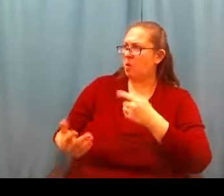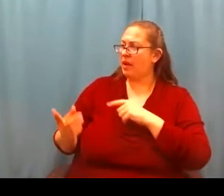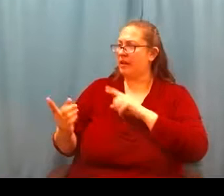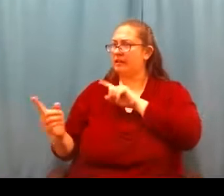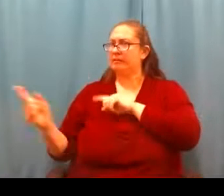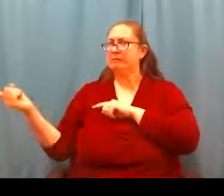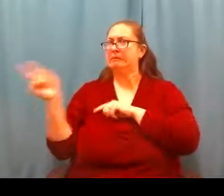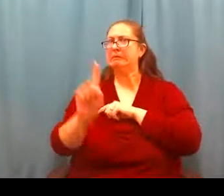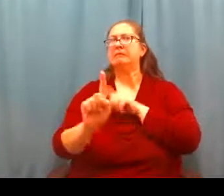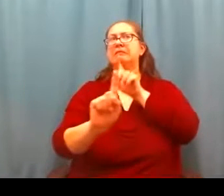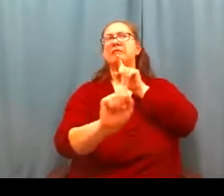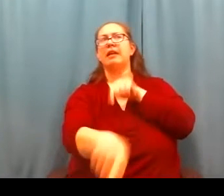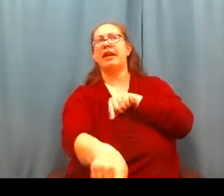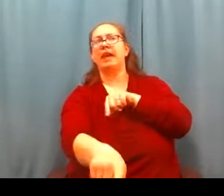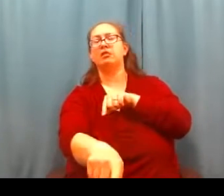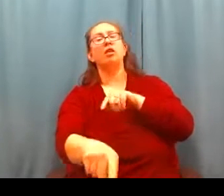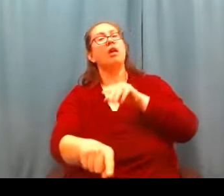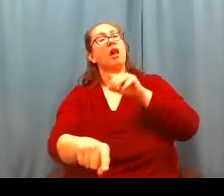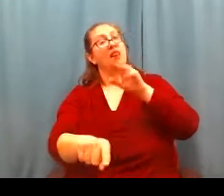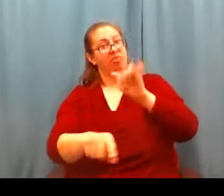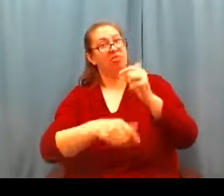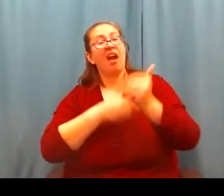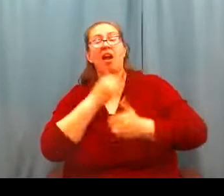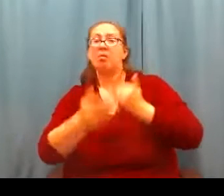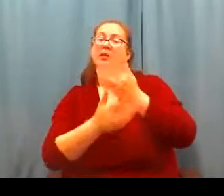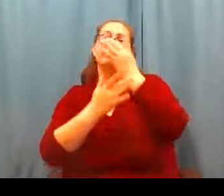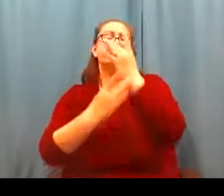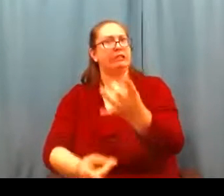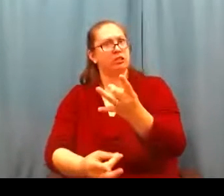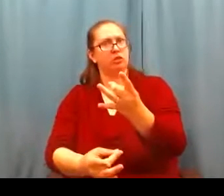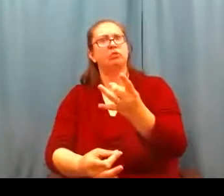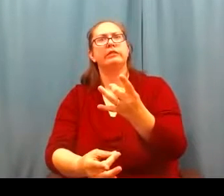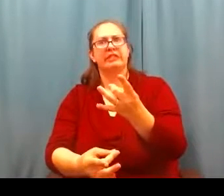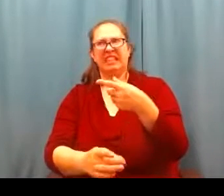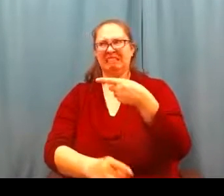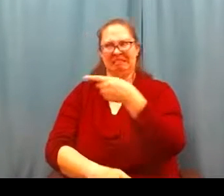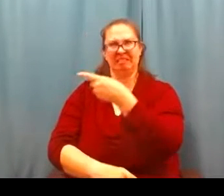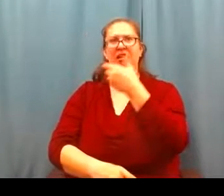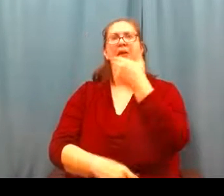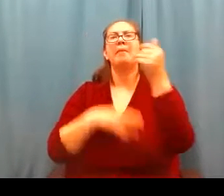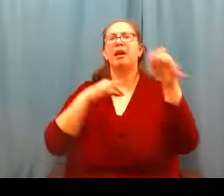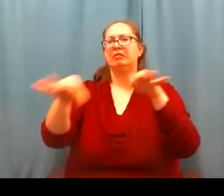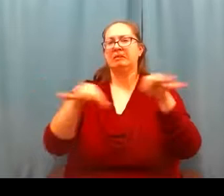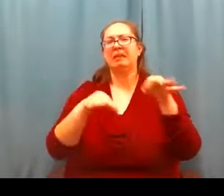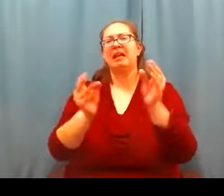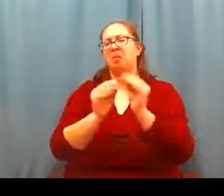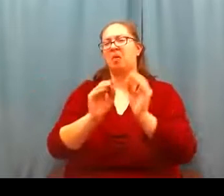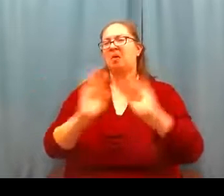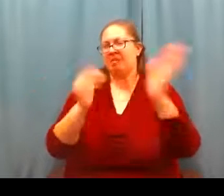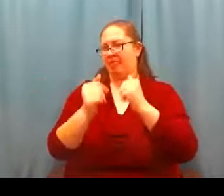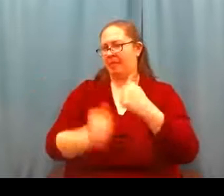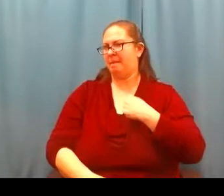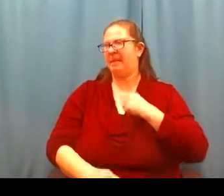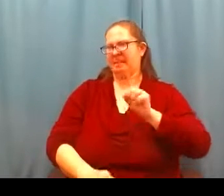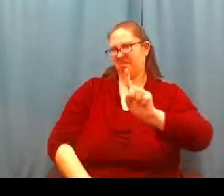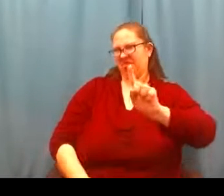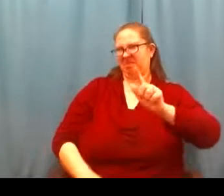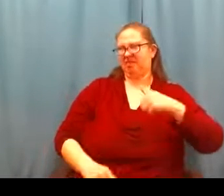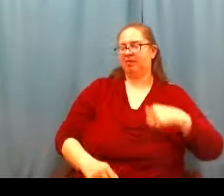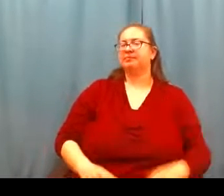contact tracing. It's a very interesting process, and he'll do a better job than I am. So I'll be back.